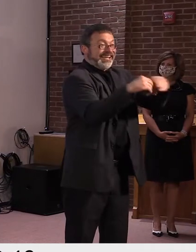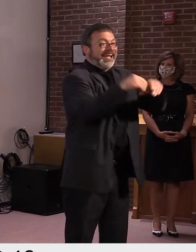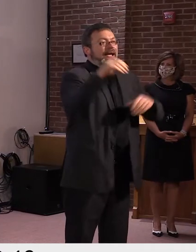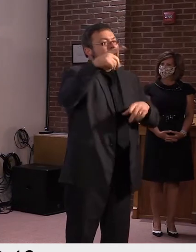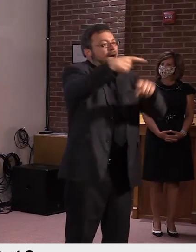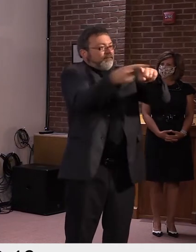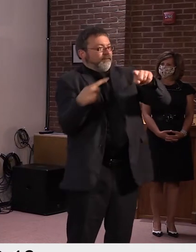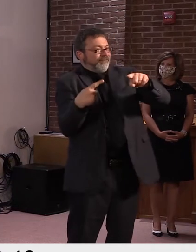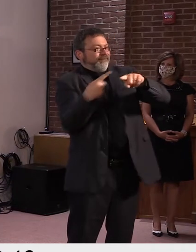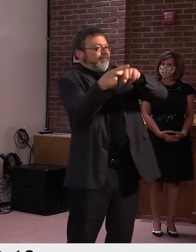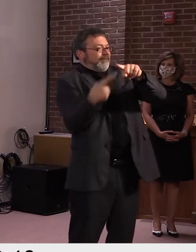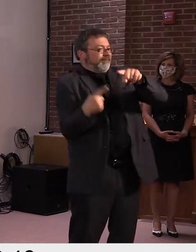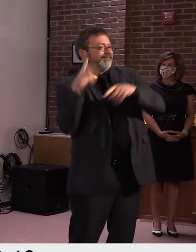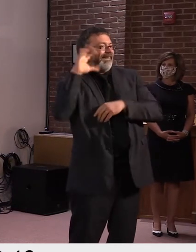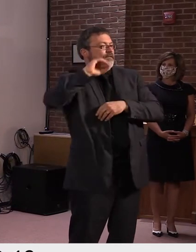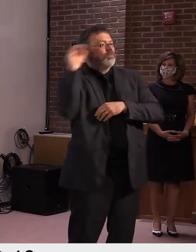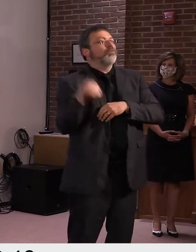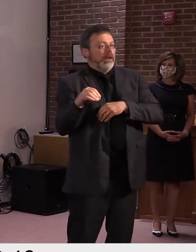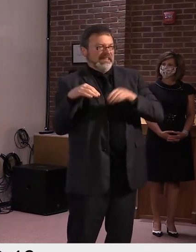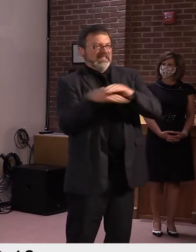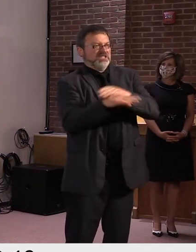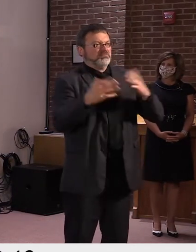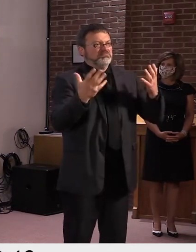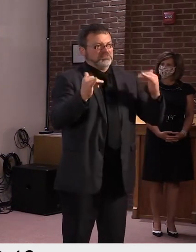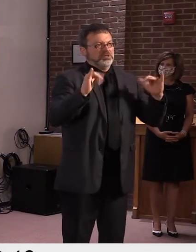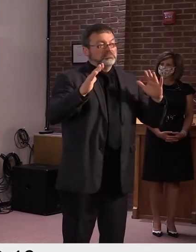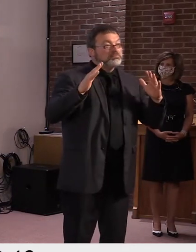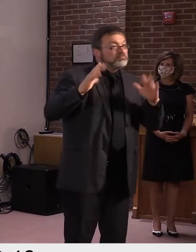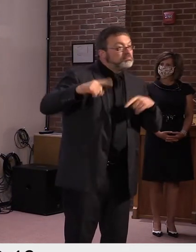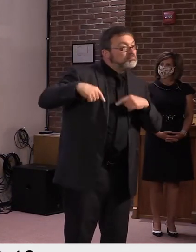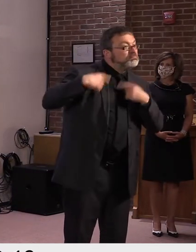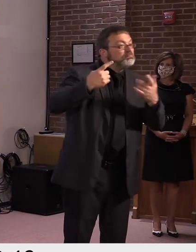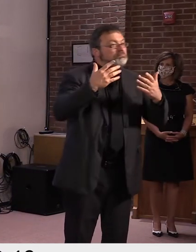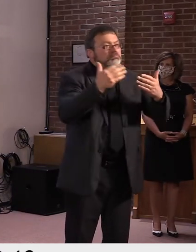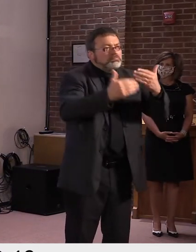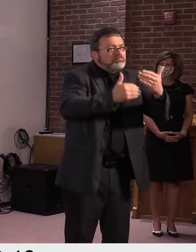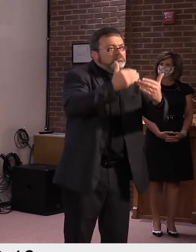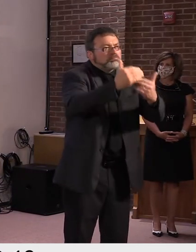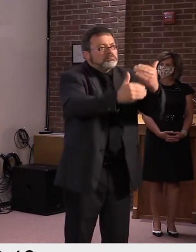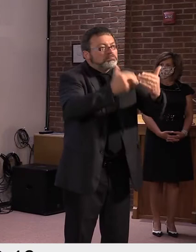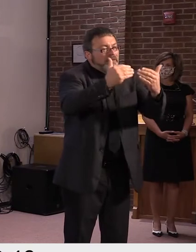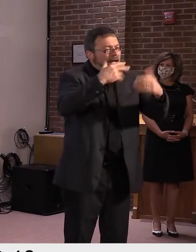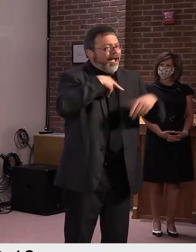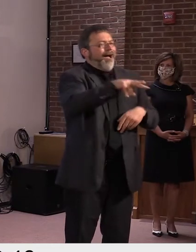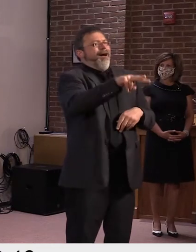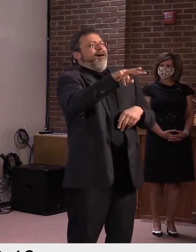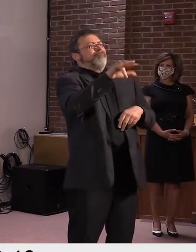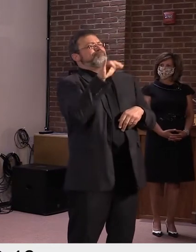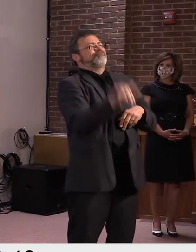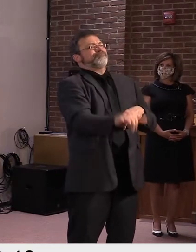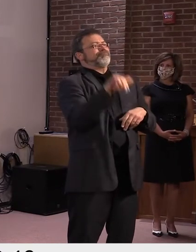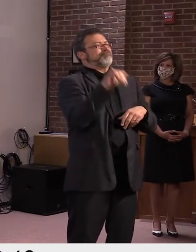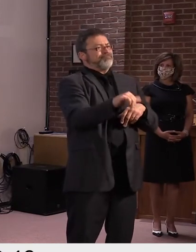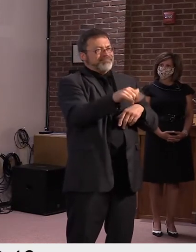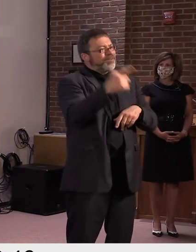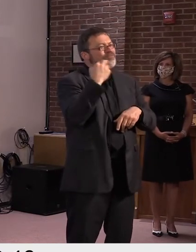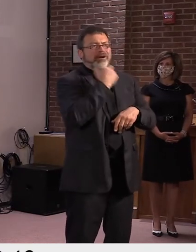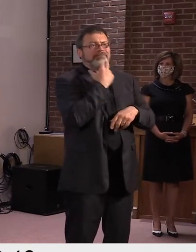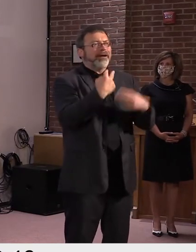are already able to operate at this level, we know our travel restrictions make it difficult to reach even this